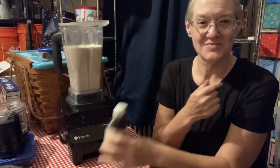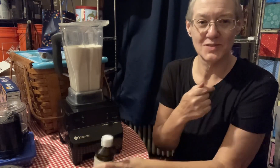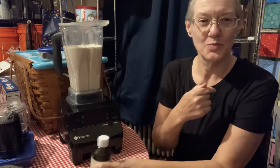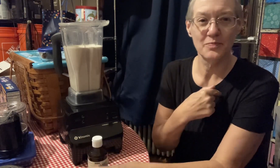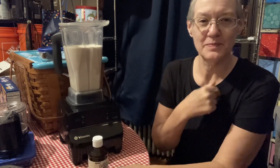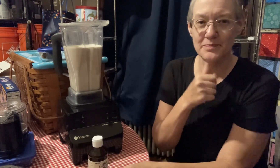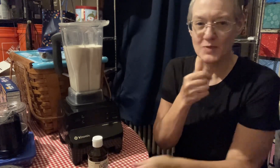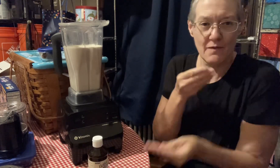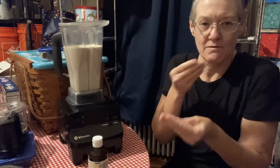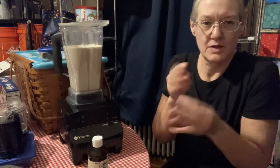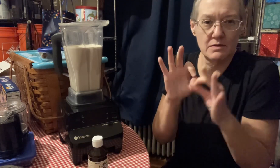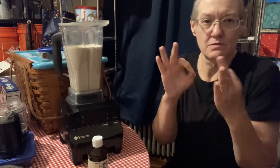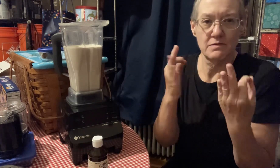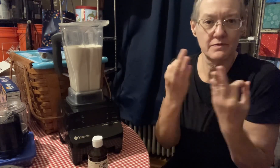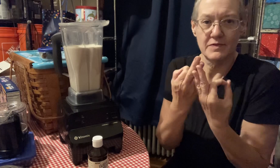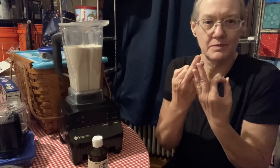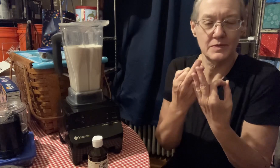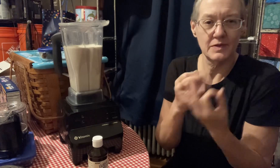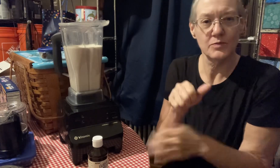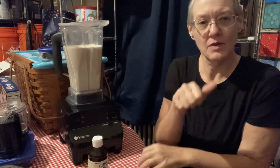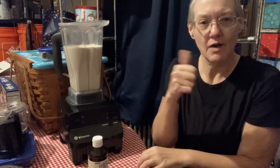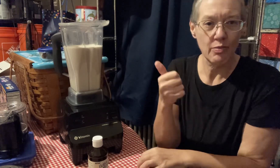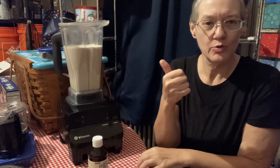our cheesecakes too.